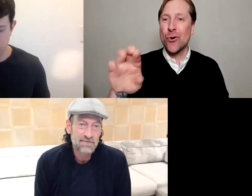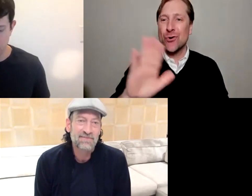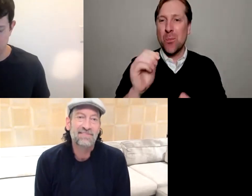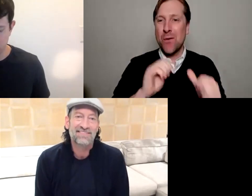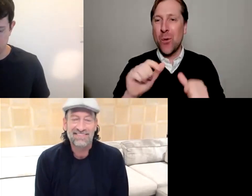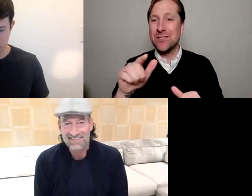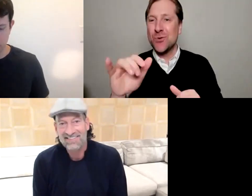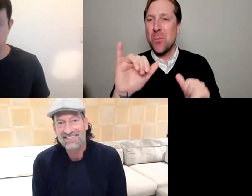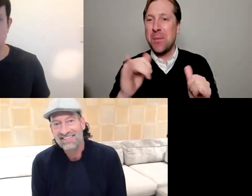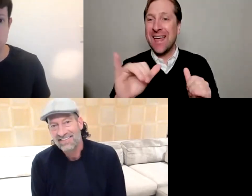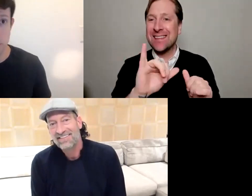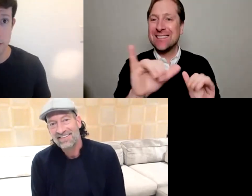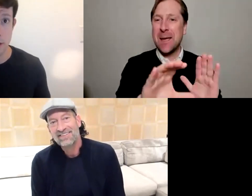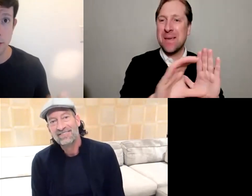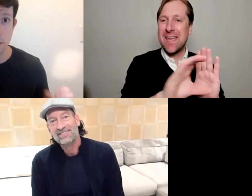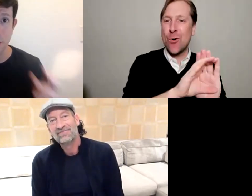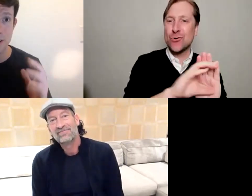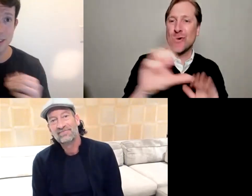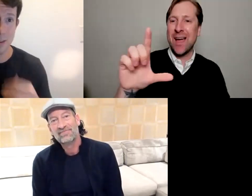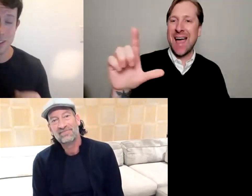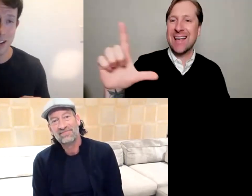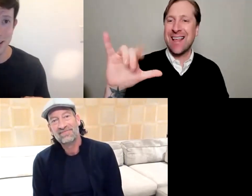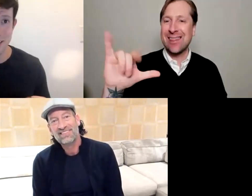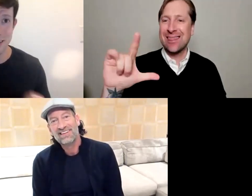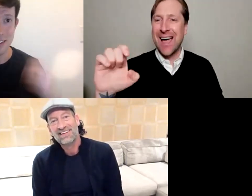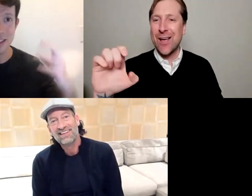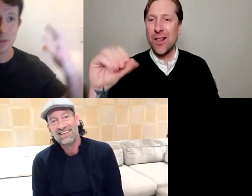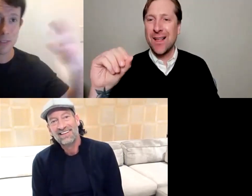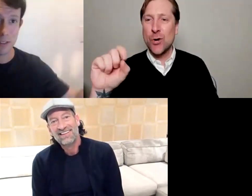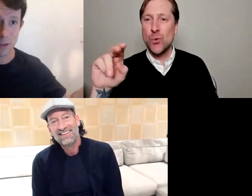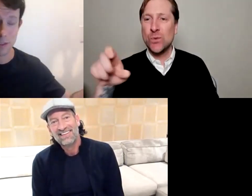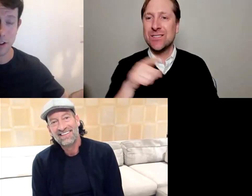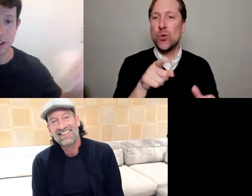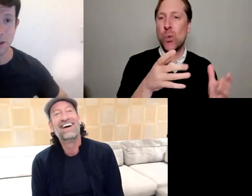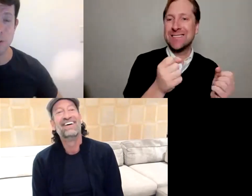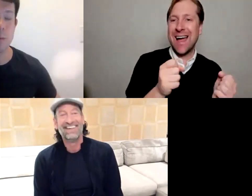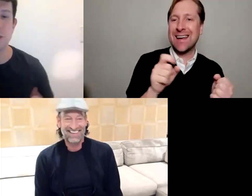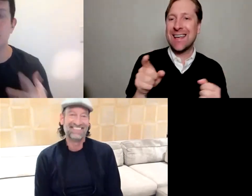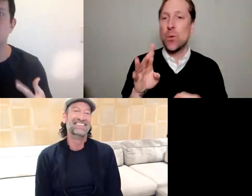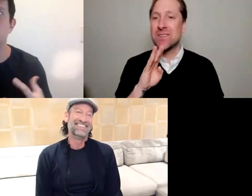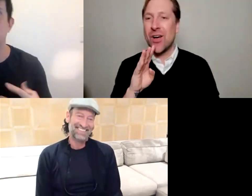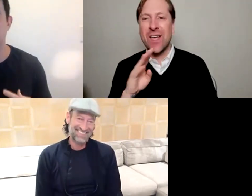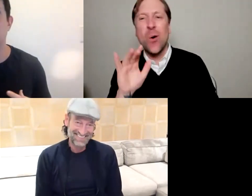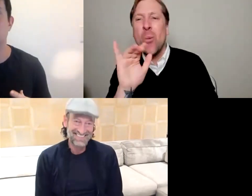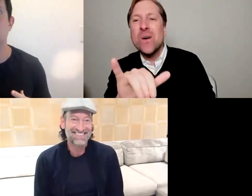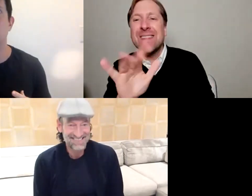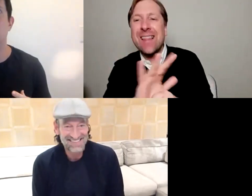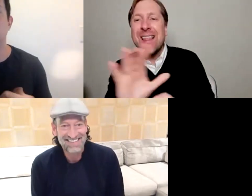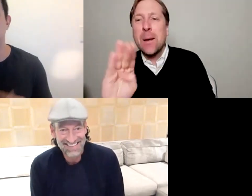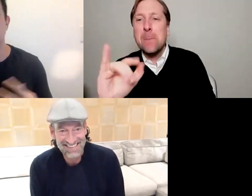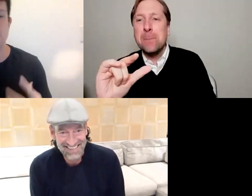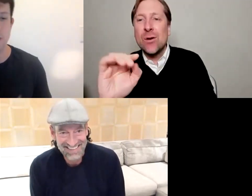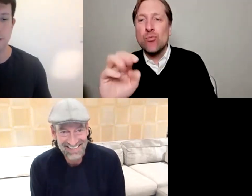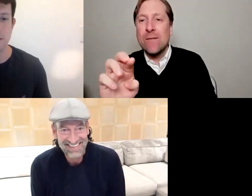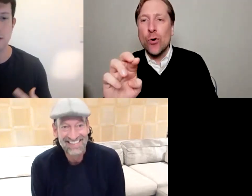the same character as Lyle Canoose, where you were signing, he was talking. And I'm wondering what that experience specifically not